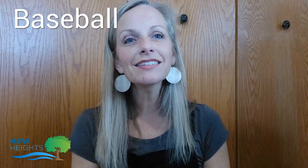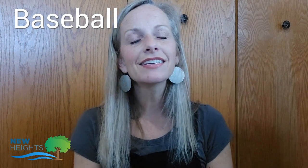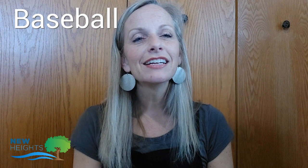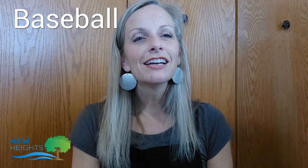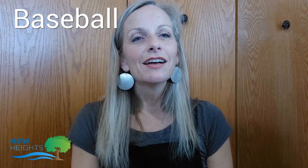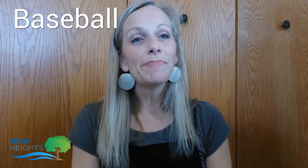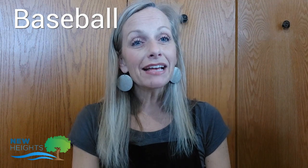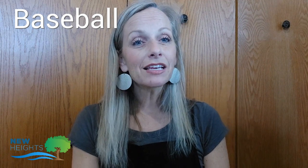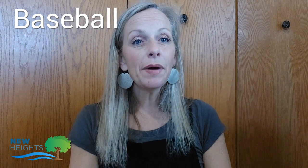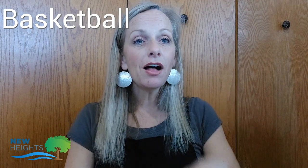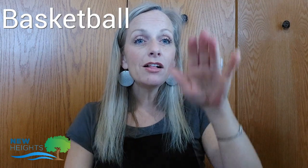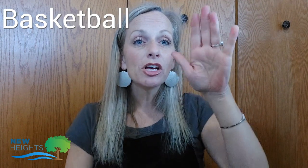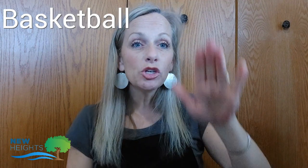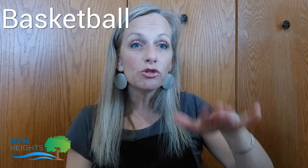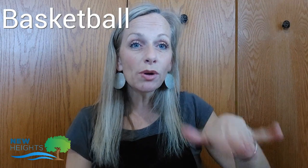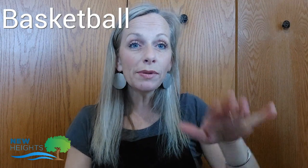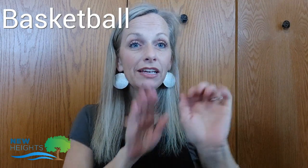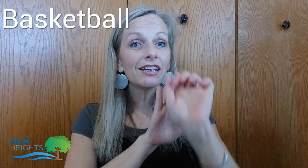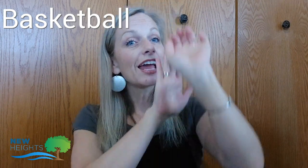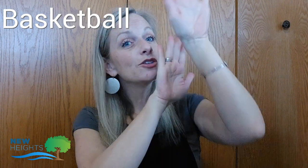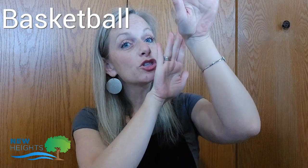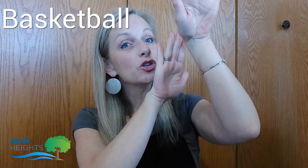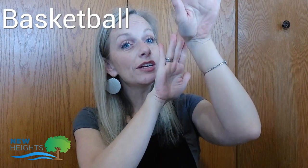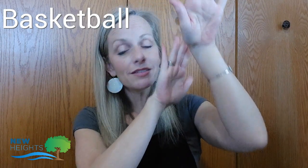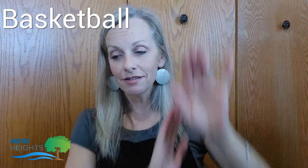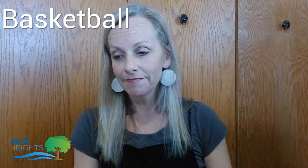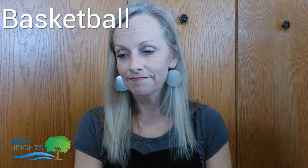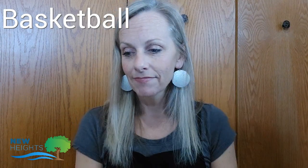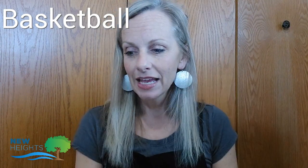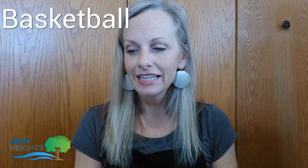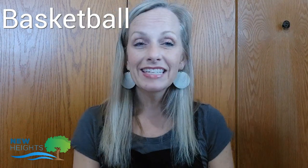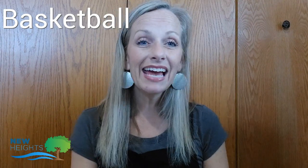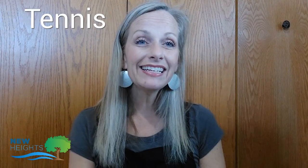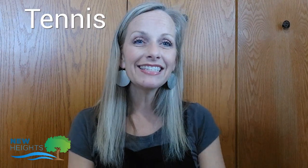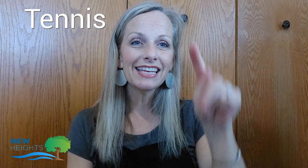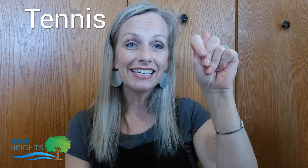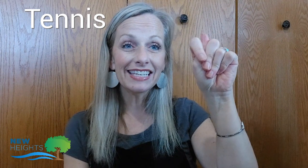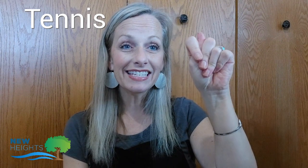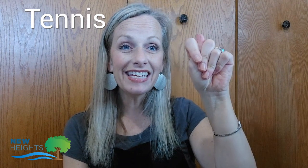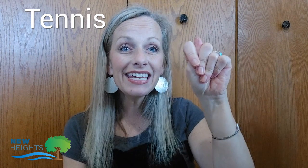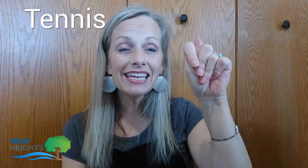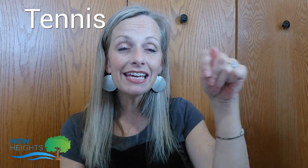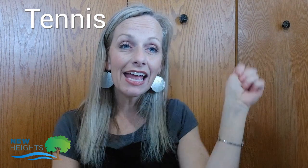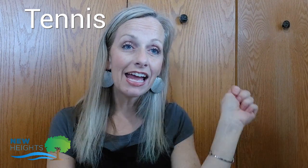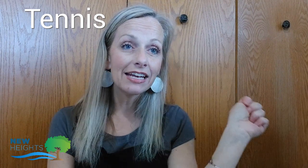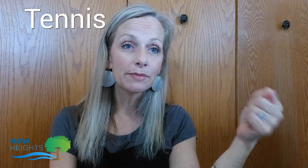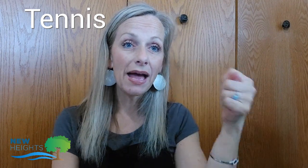bat. Basketball, you dribble it and you shoot it. Tennis is a T and it's